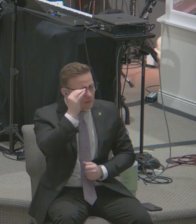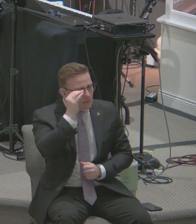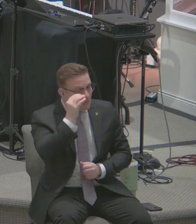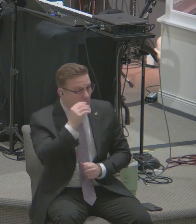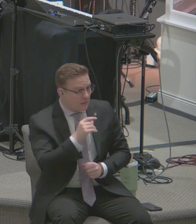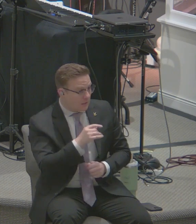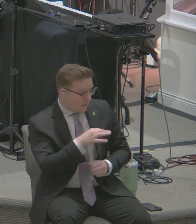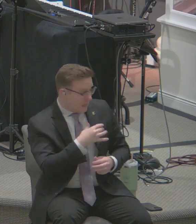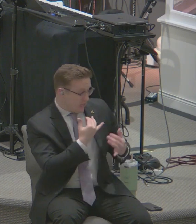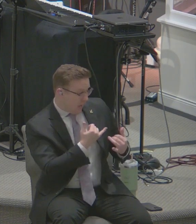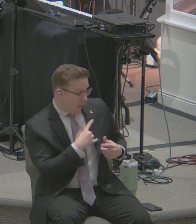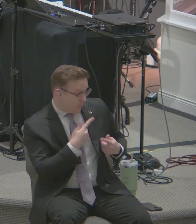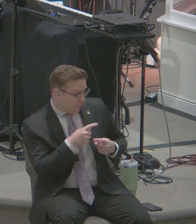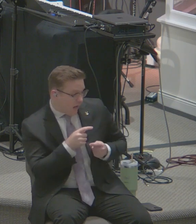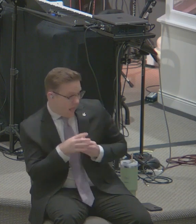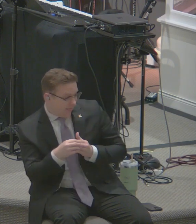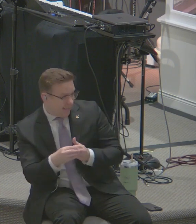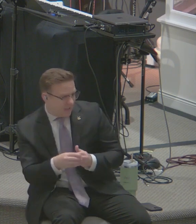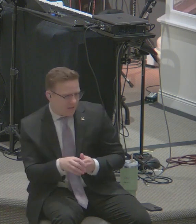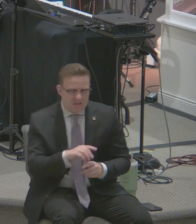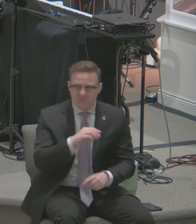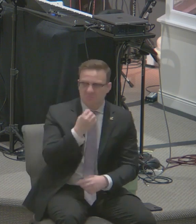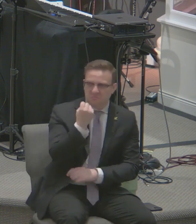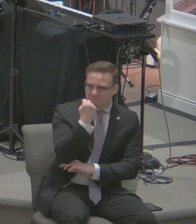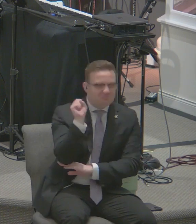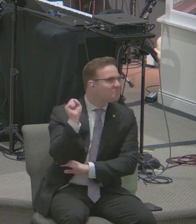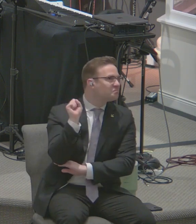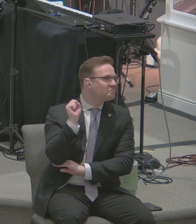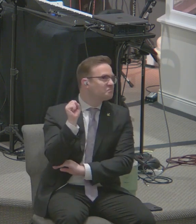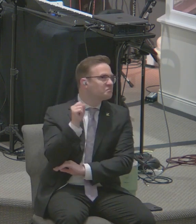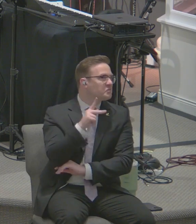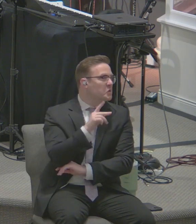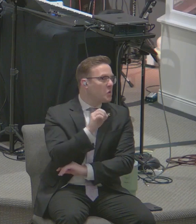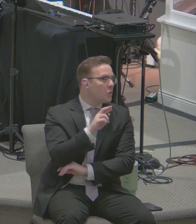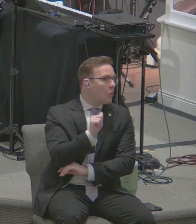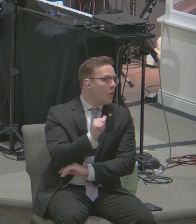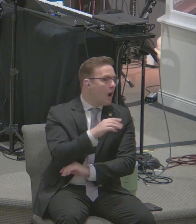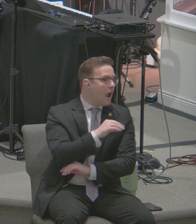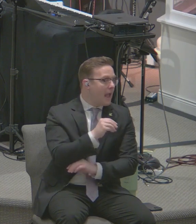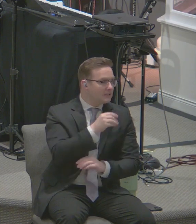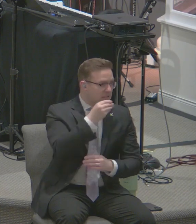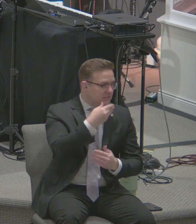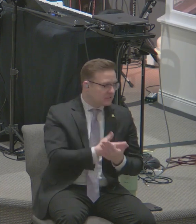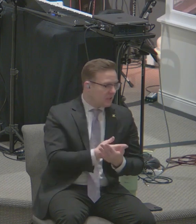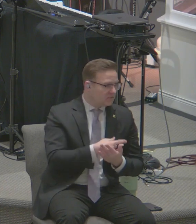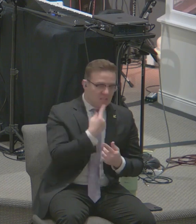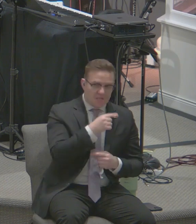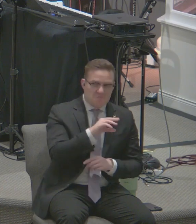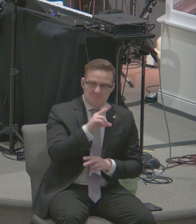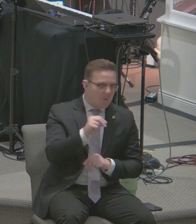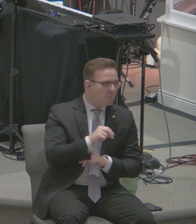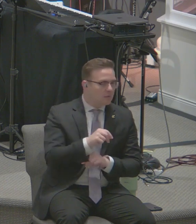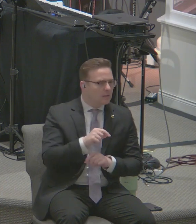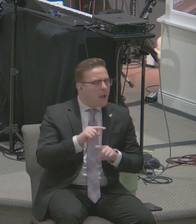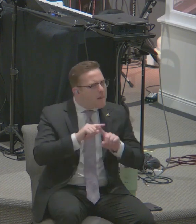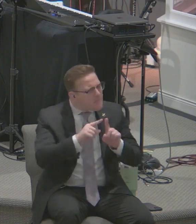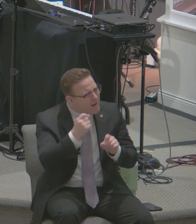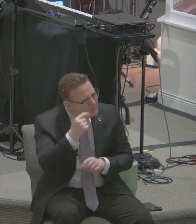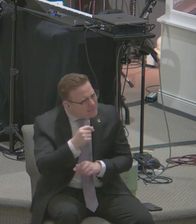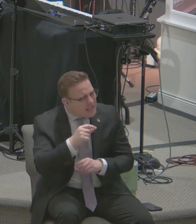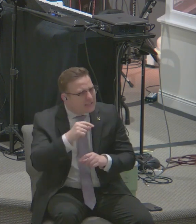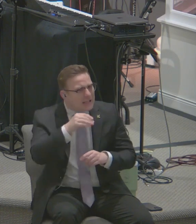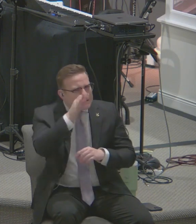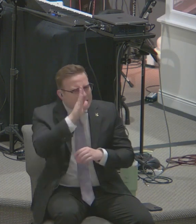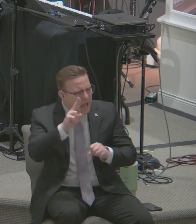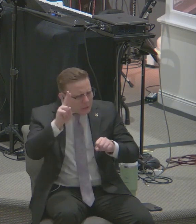across the Red Sea, who had led them through the 10 plagues, who had a pillar of fire and a pillar